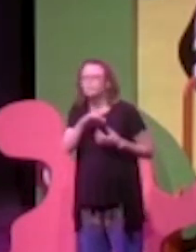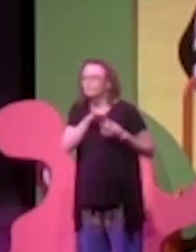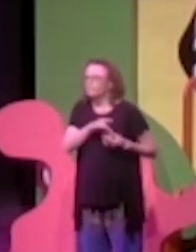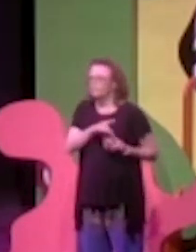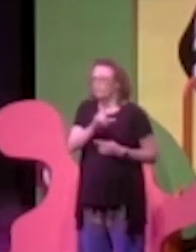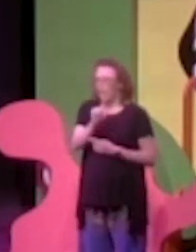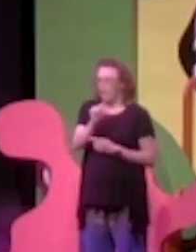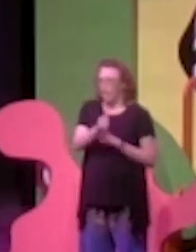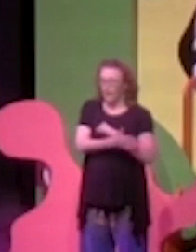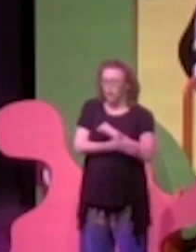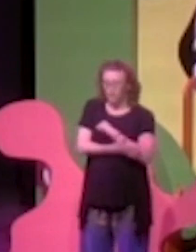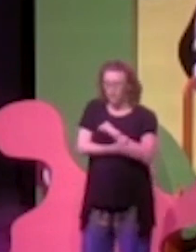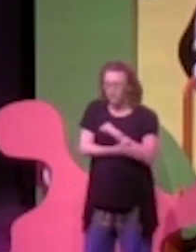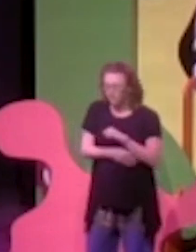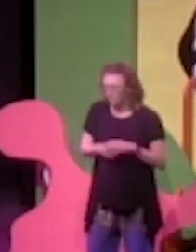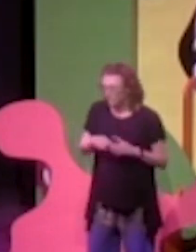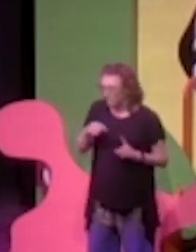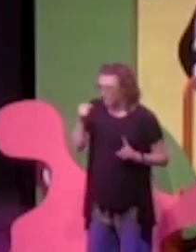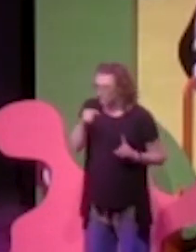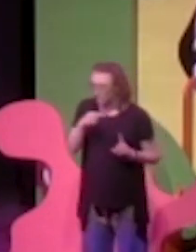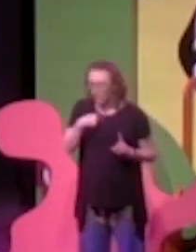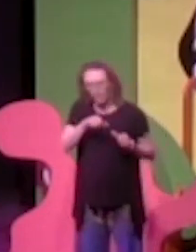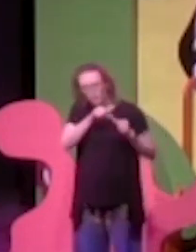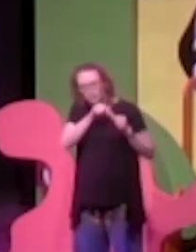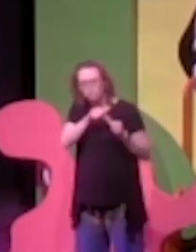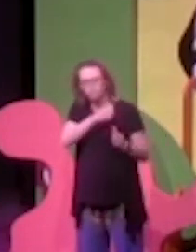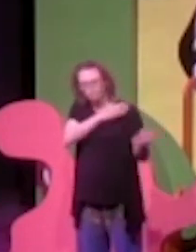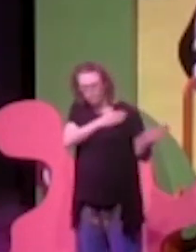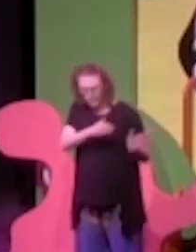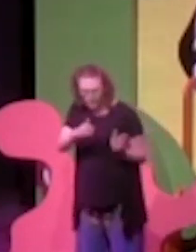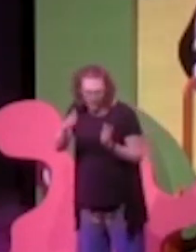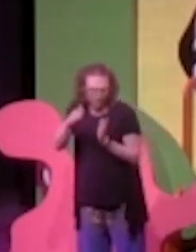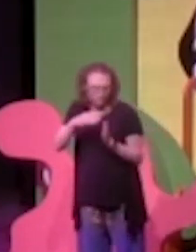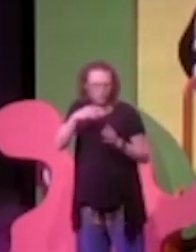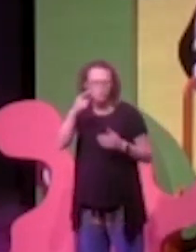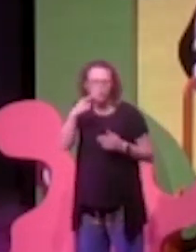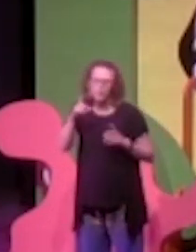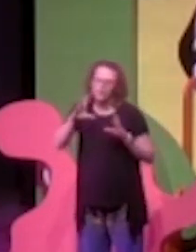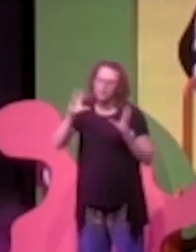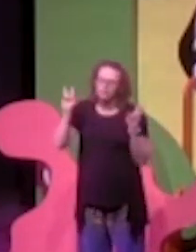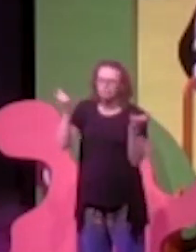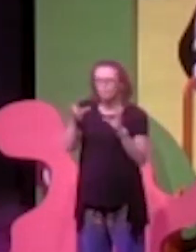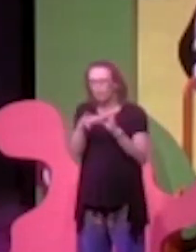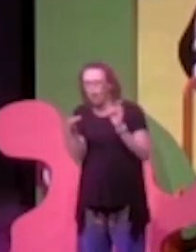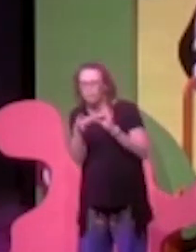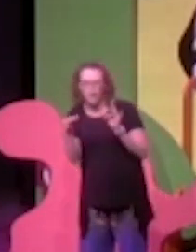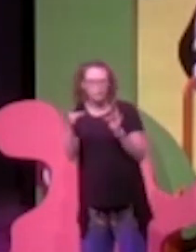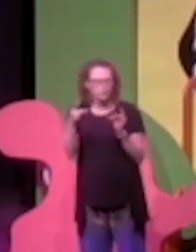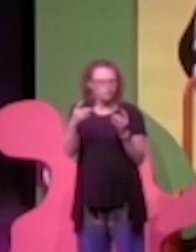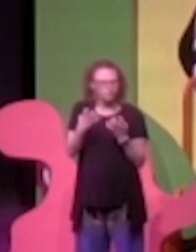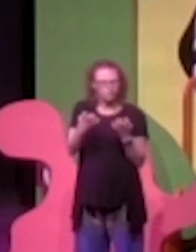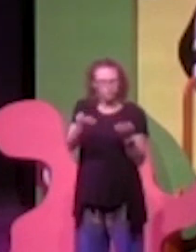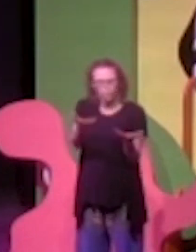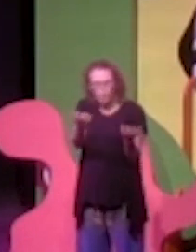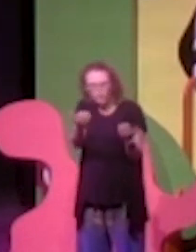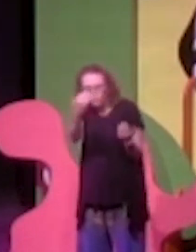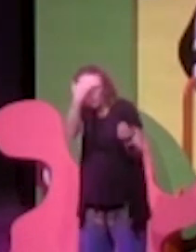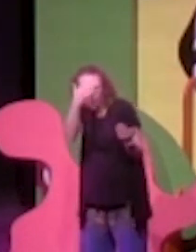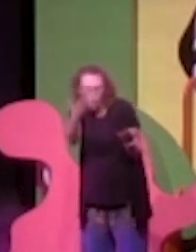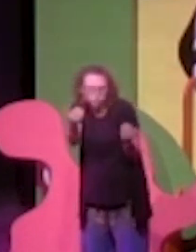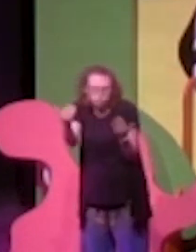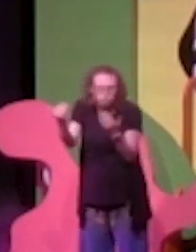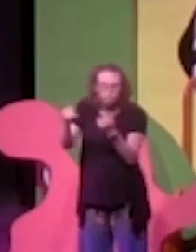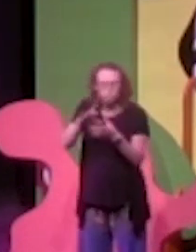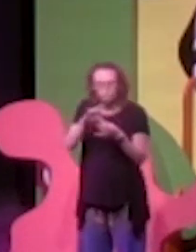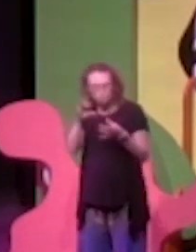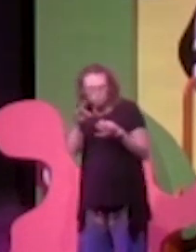LA County cultural policy strategic plan. We did a public comment period where we put up specific strategies that have been culled from our